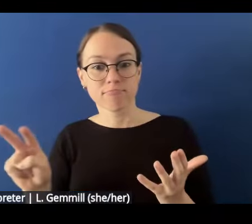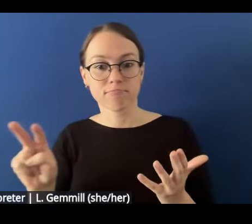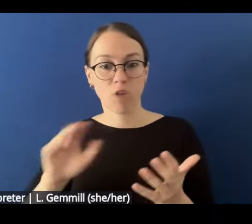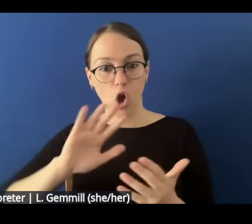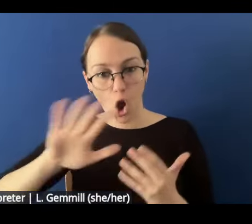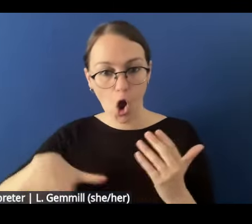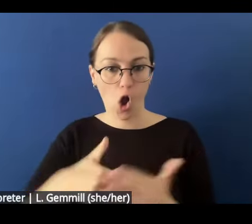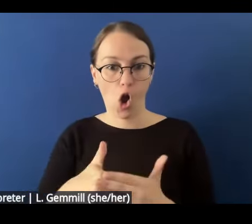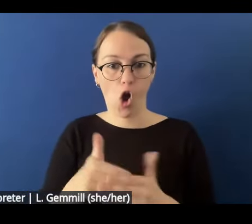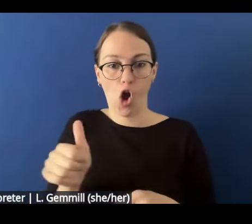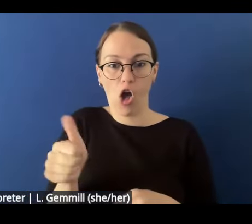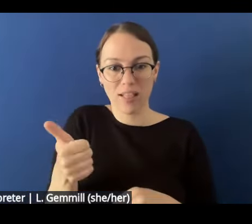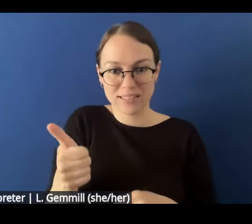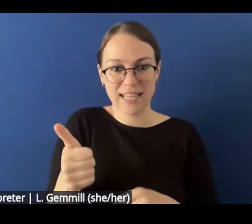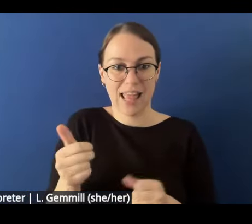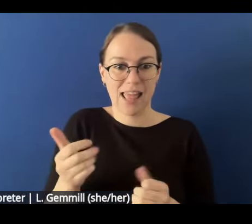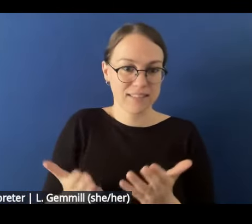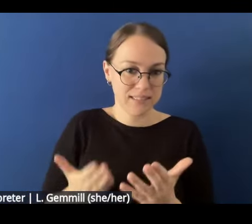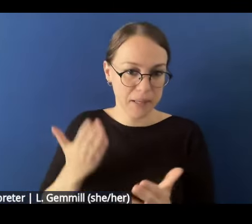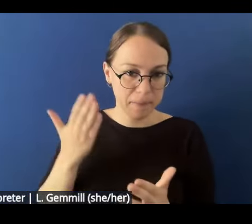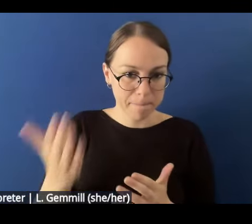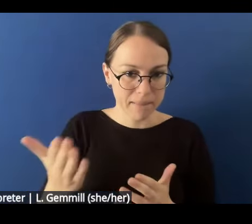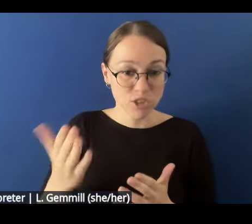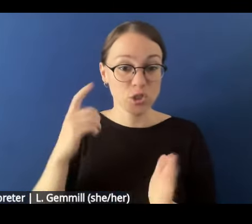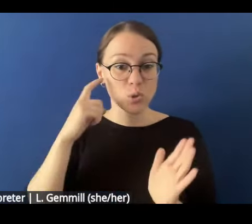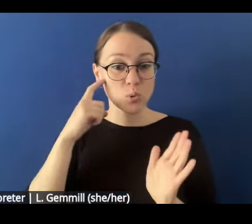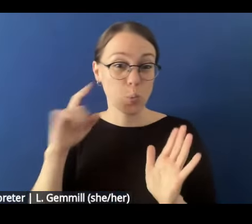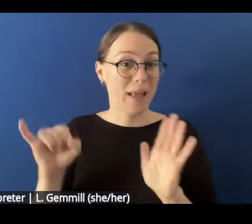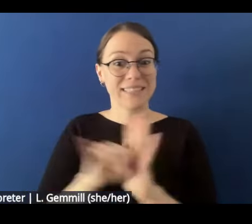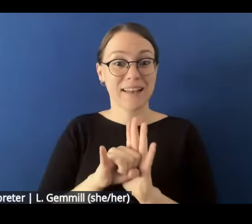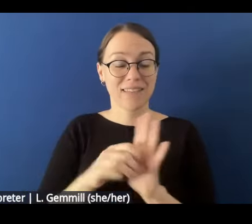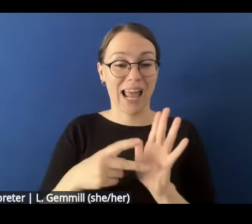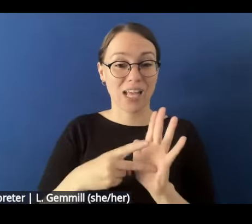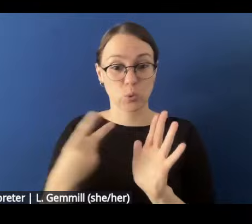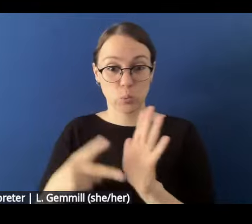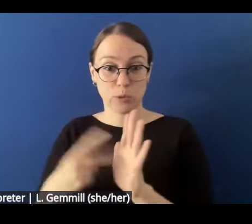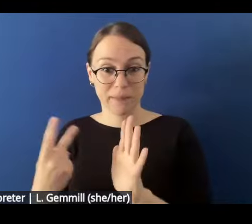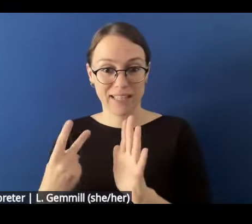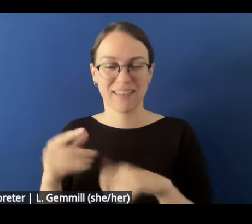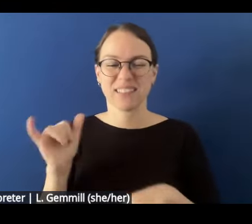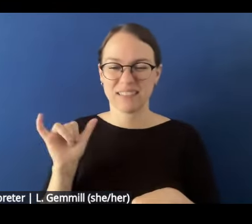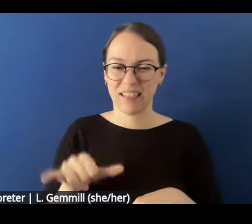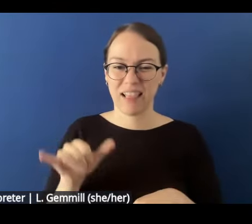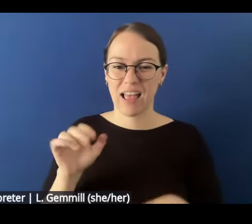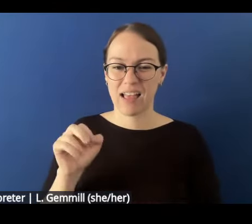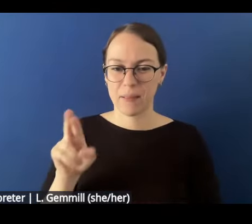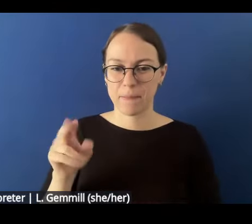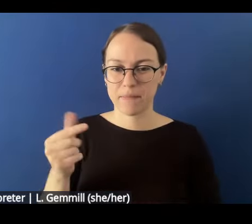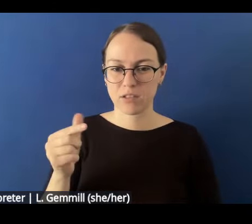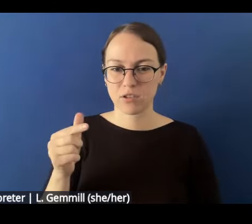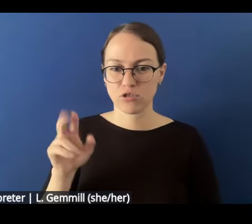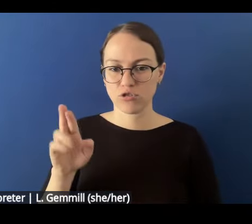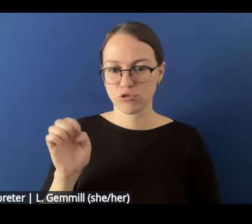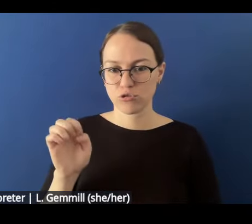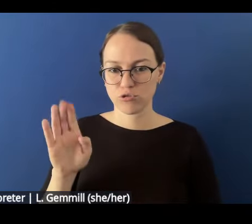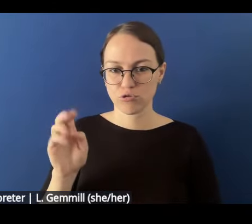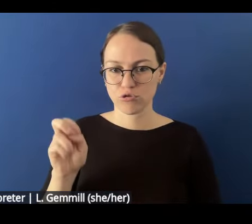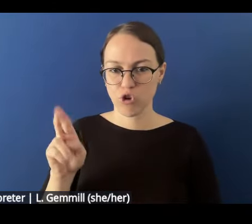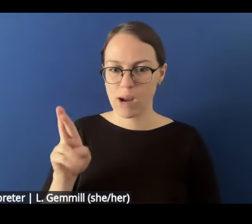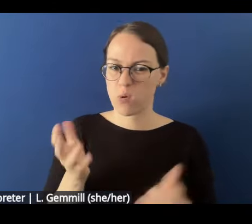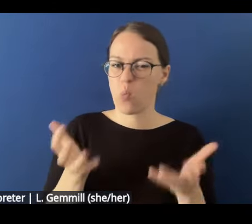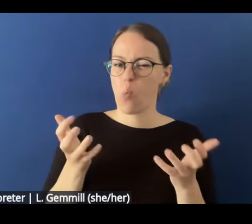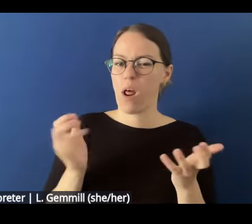submissions to identify duplicates is one that Mr. Grebner is highlighting, and, you know, one